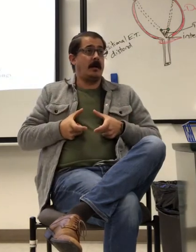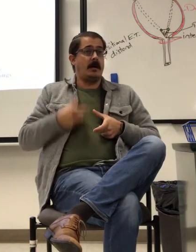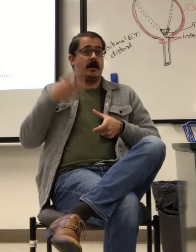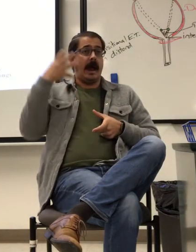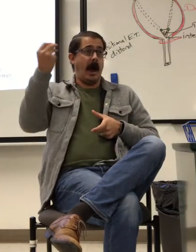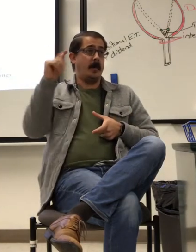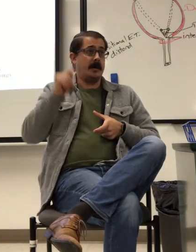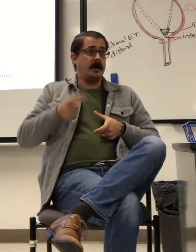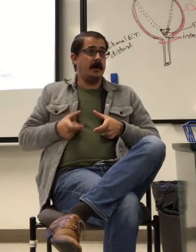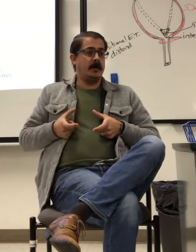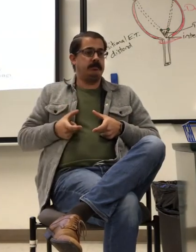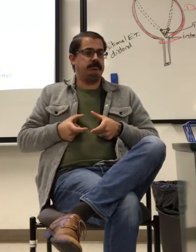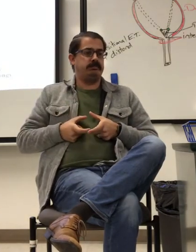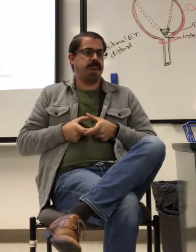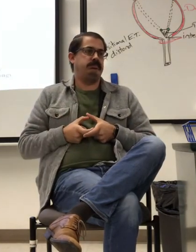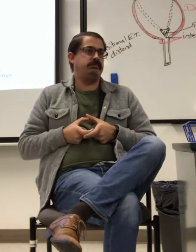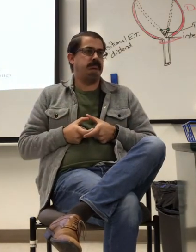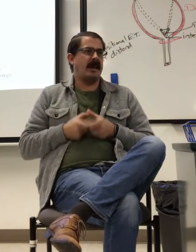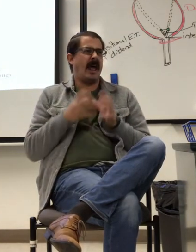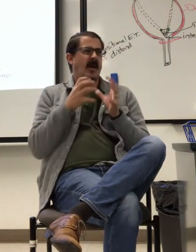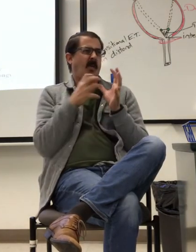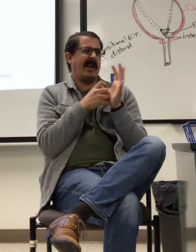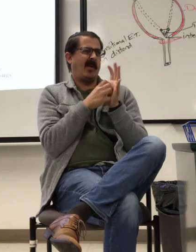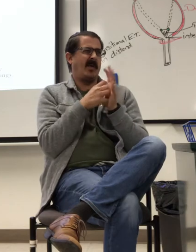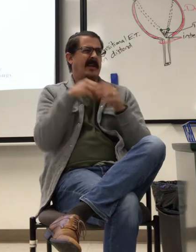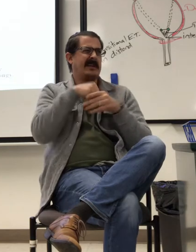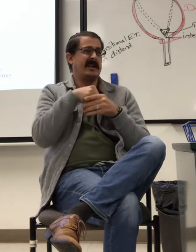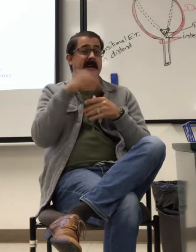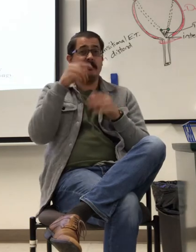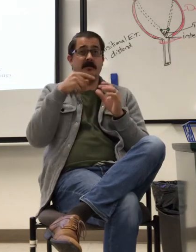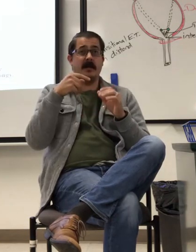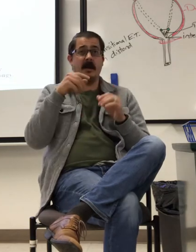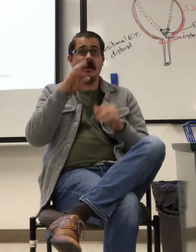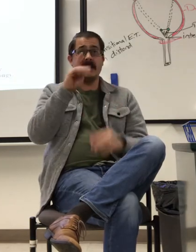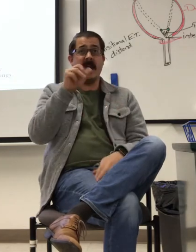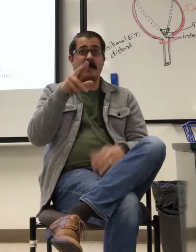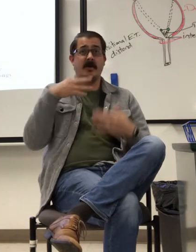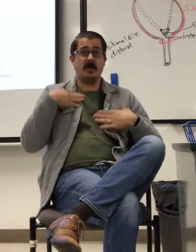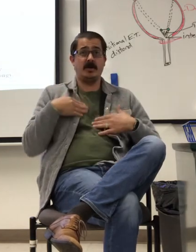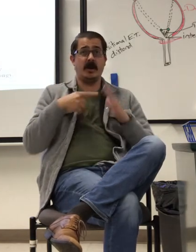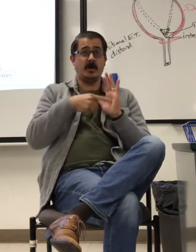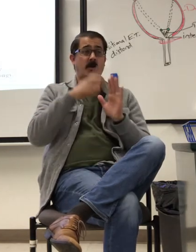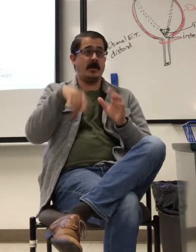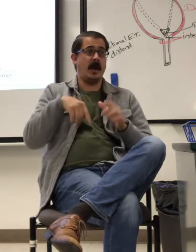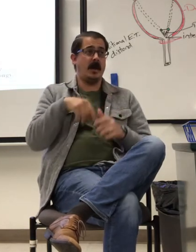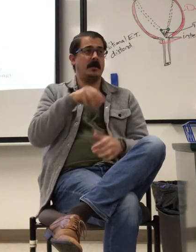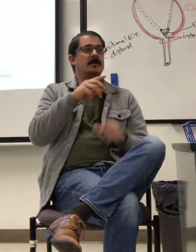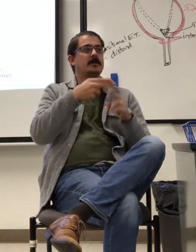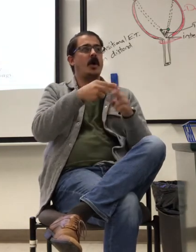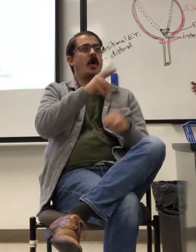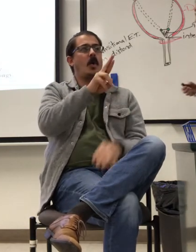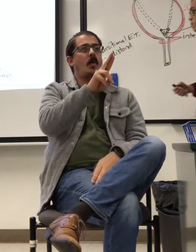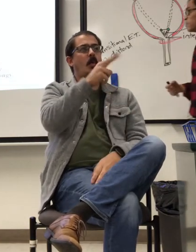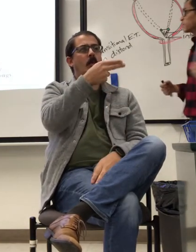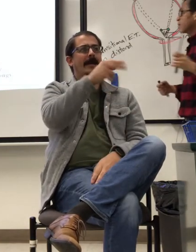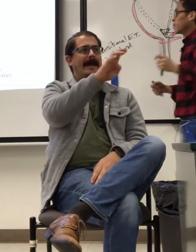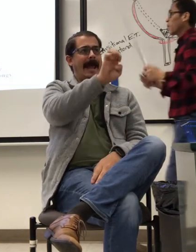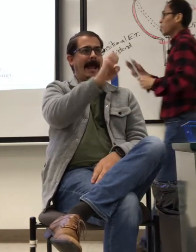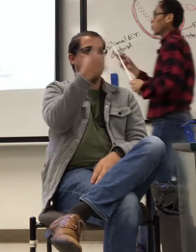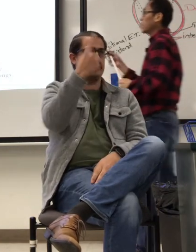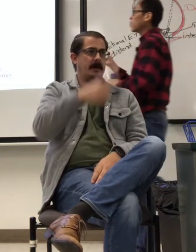and wrinkled on the inside. And for those of you who saw the cadaver dissection, I showed you that, right? The rugae